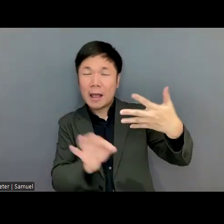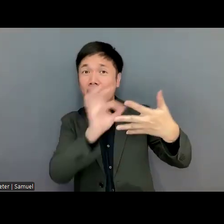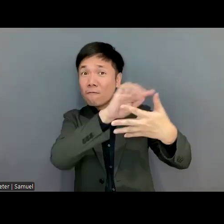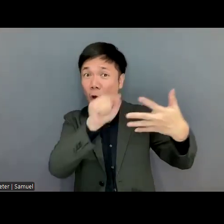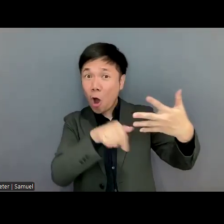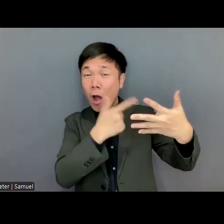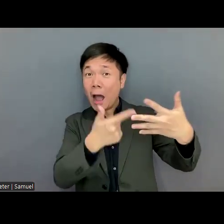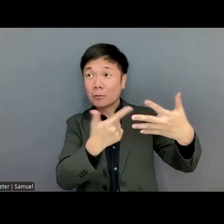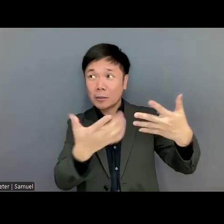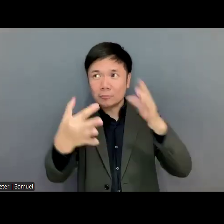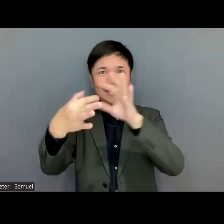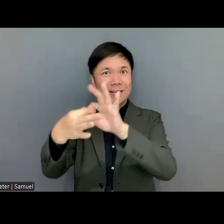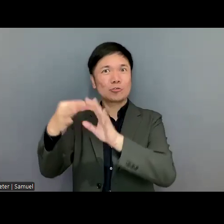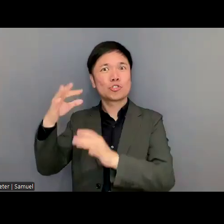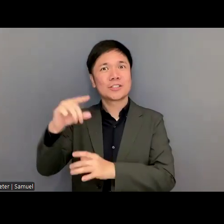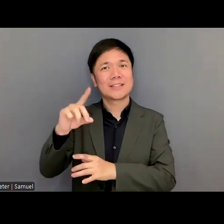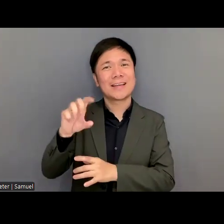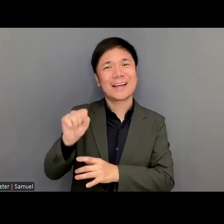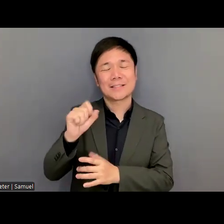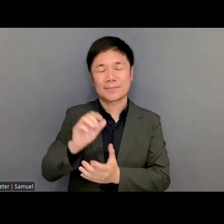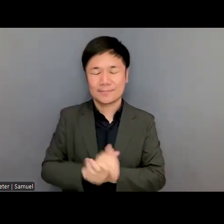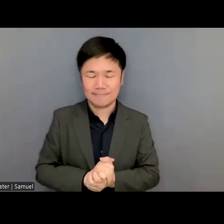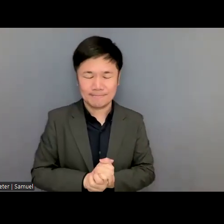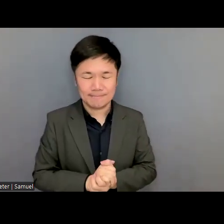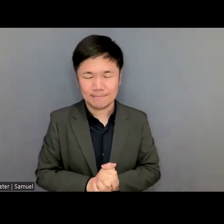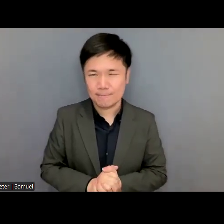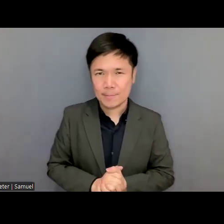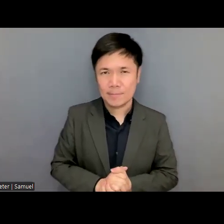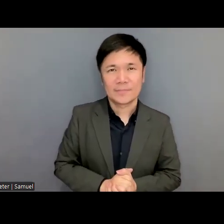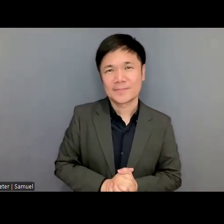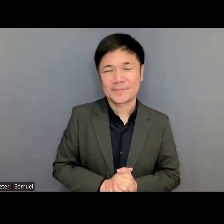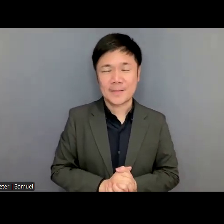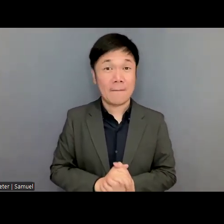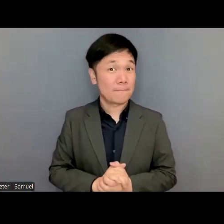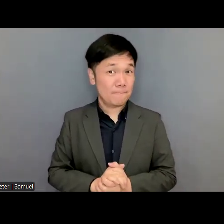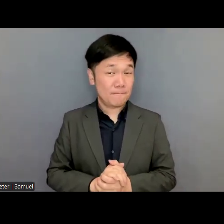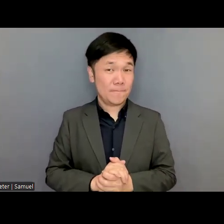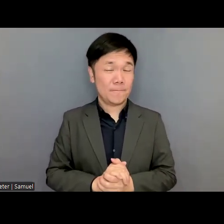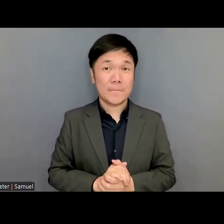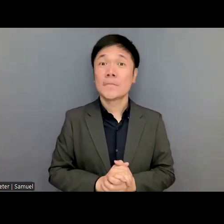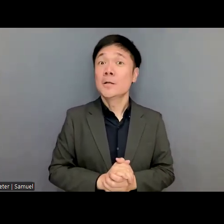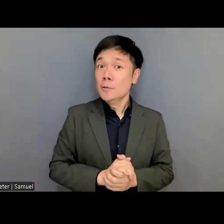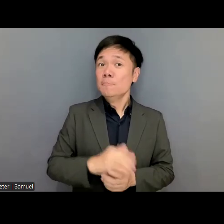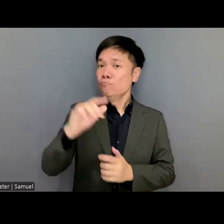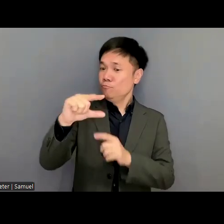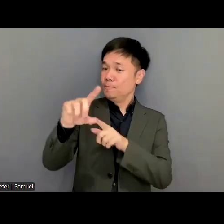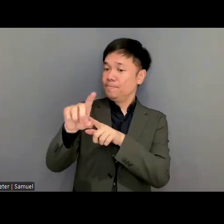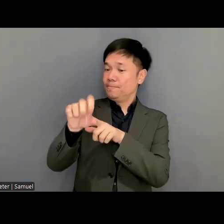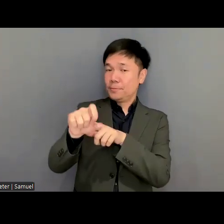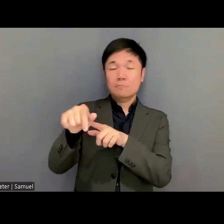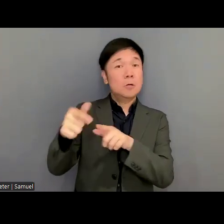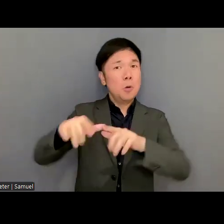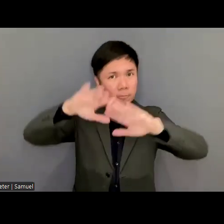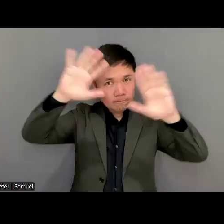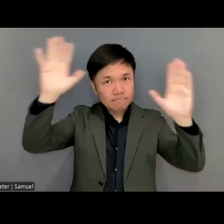Summit. Now, the Global Disability Summit is a global mechanism that has